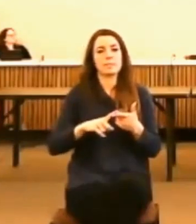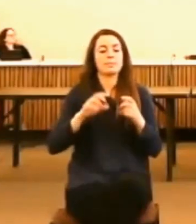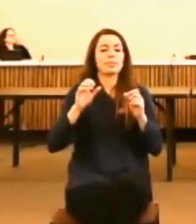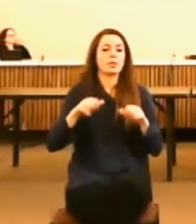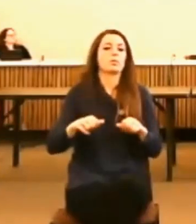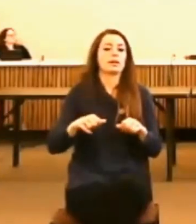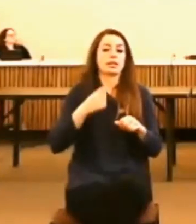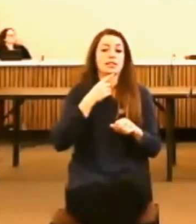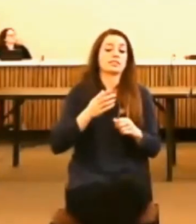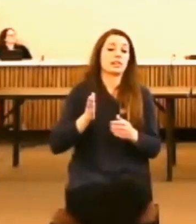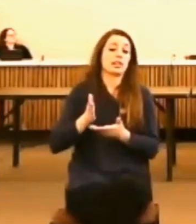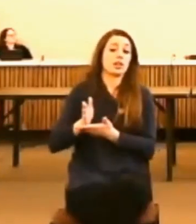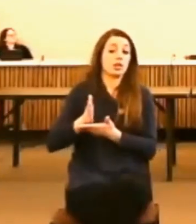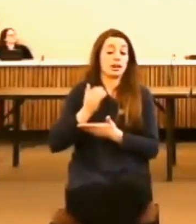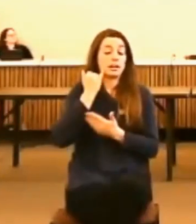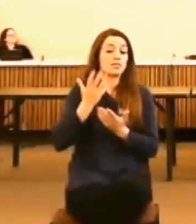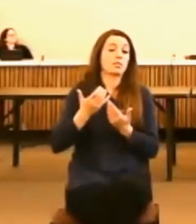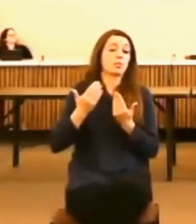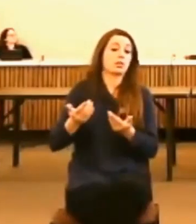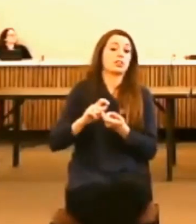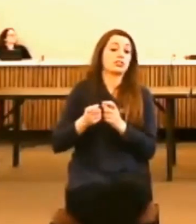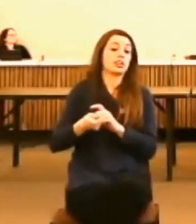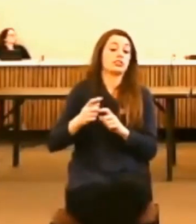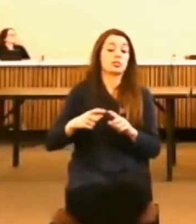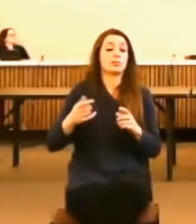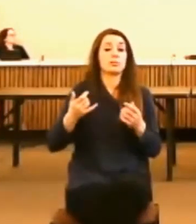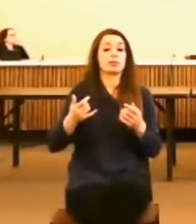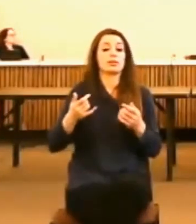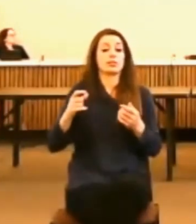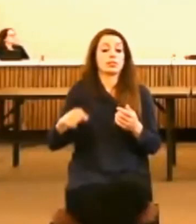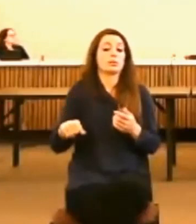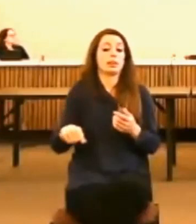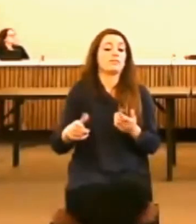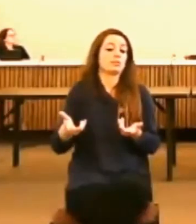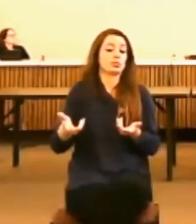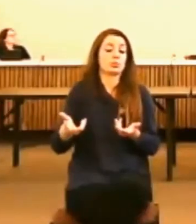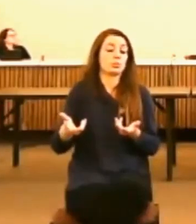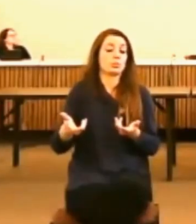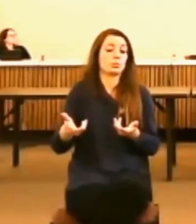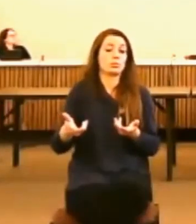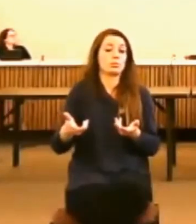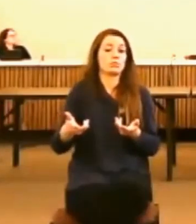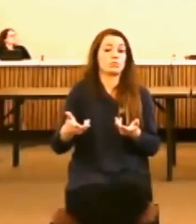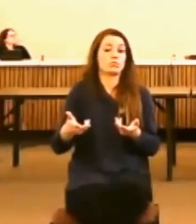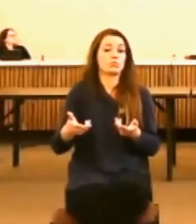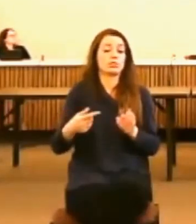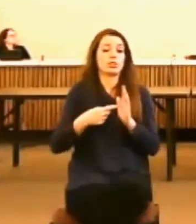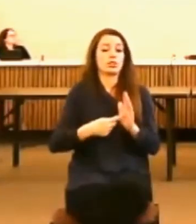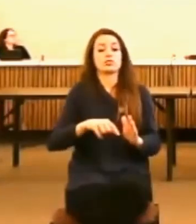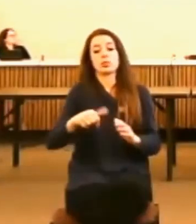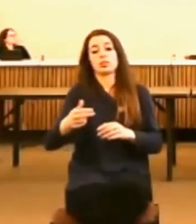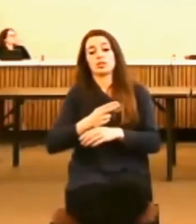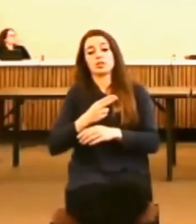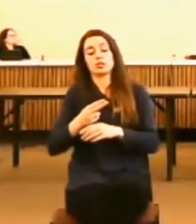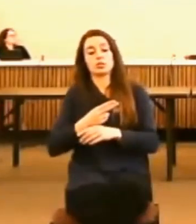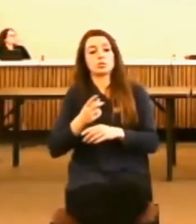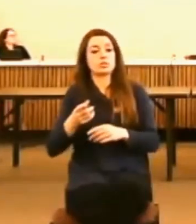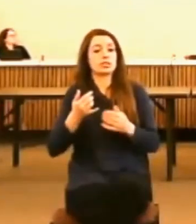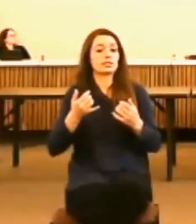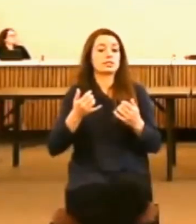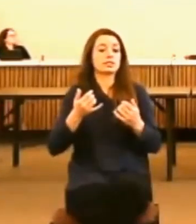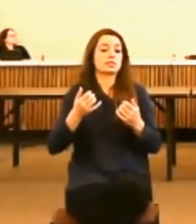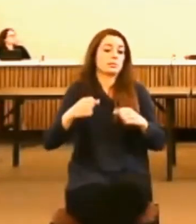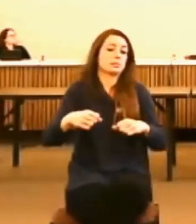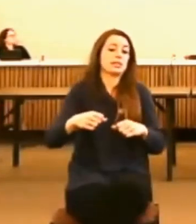in the first place. Are we dealing here only with genetic drift? Or are these changes